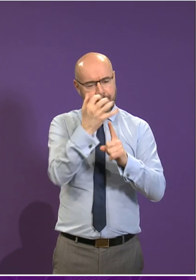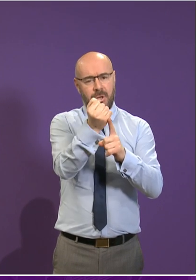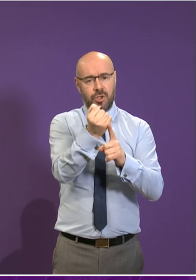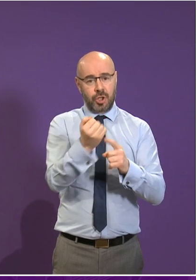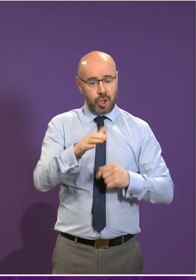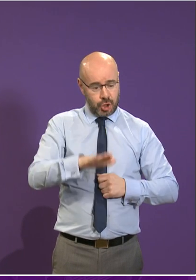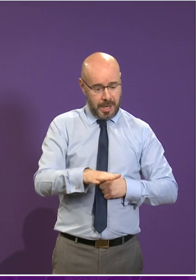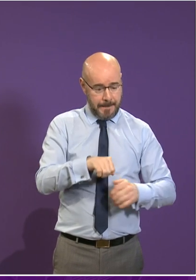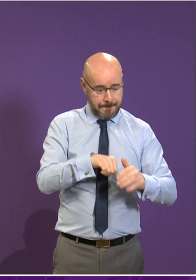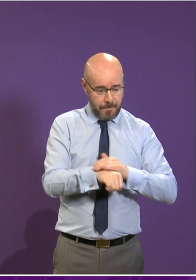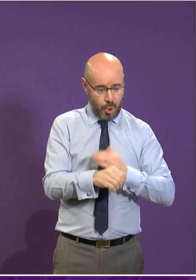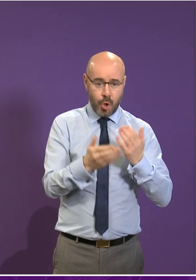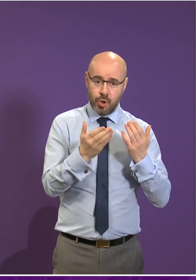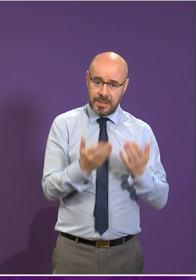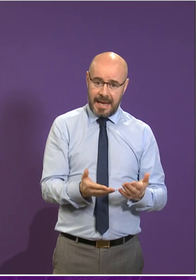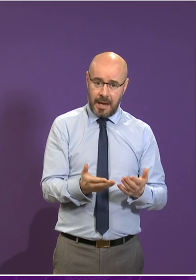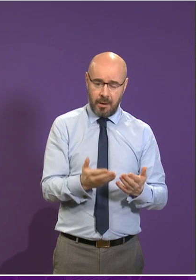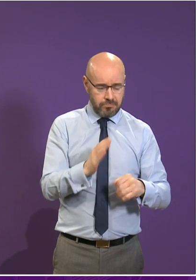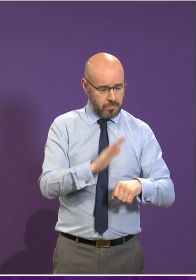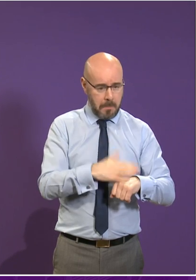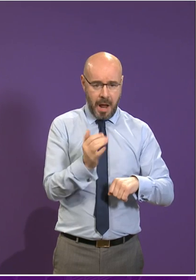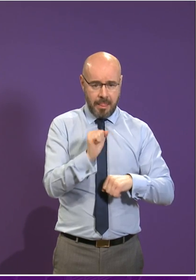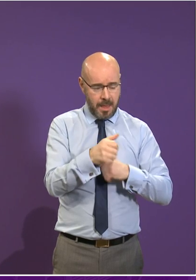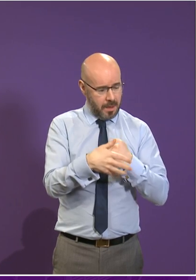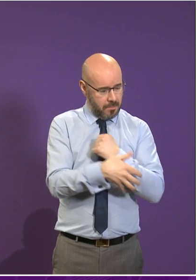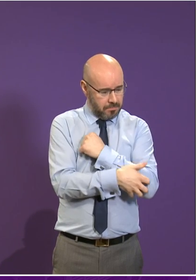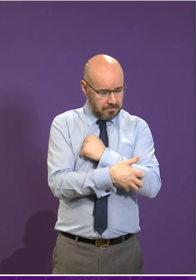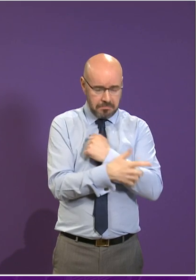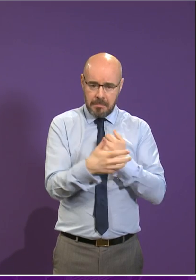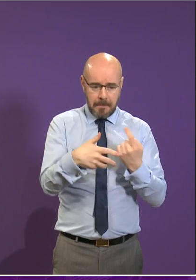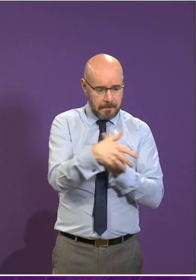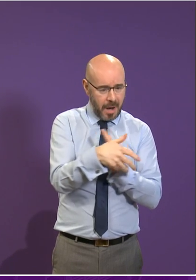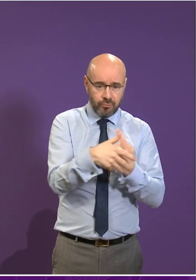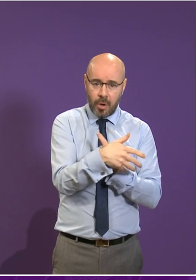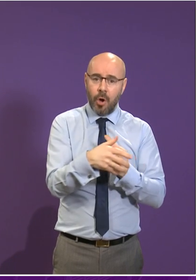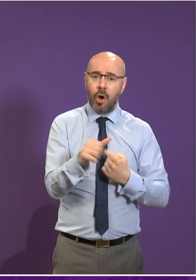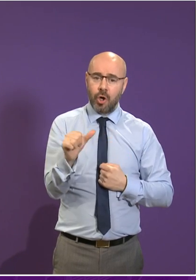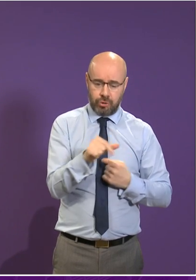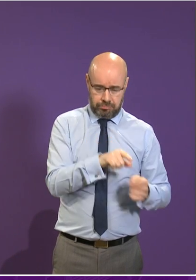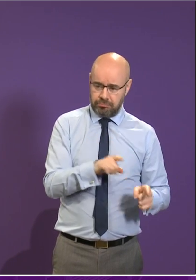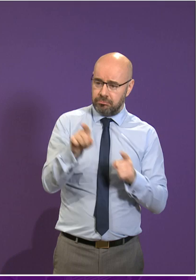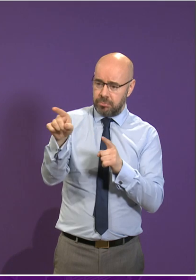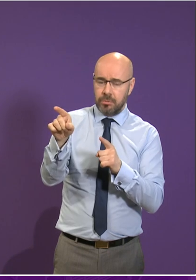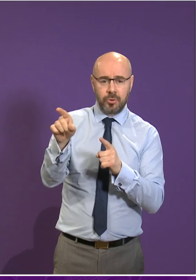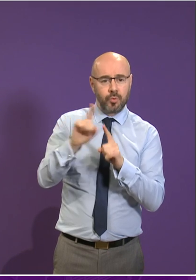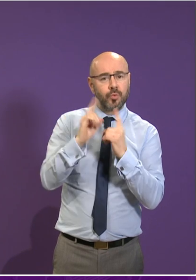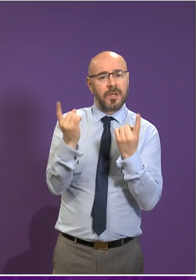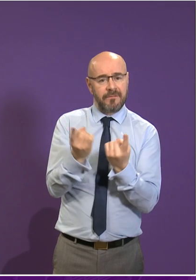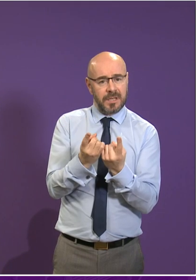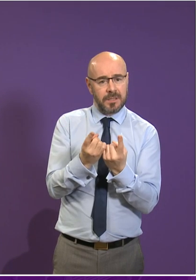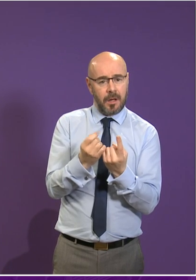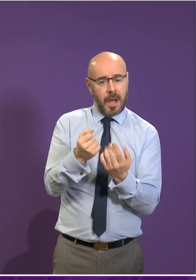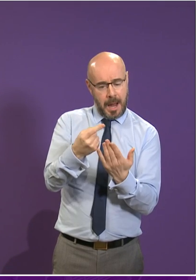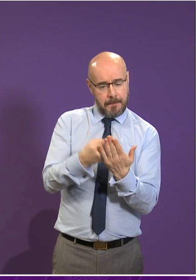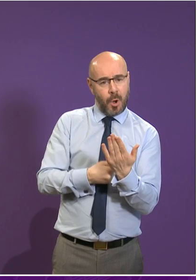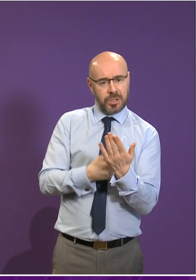born today, irrespective of socio-economic circumstances, should have an equal chance of entering university. It's a policy